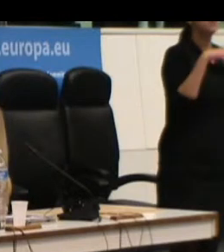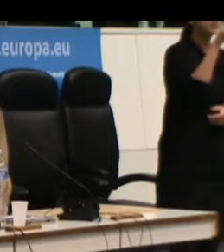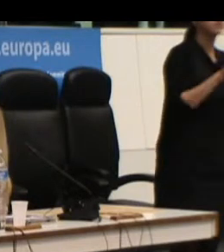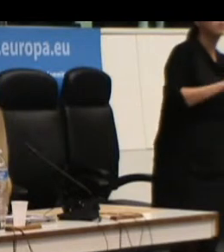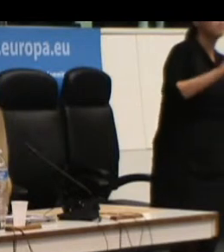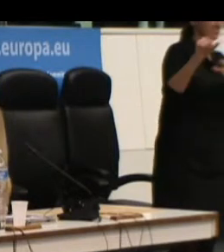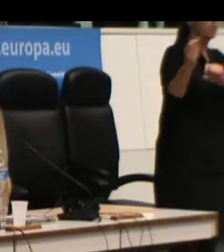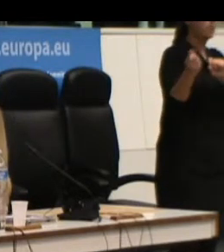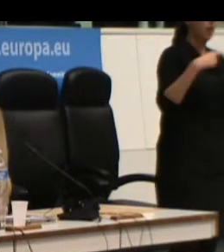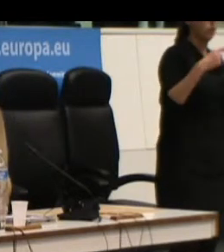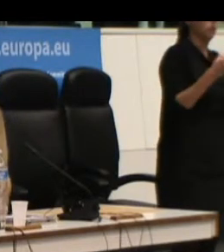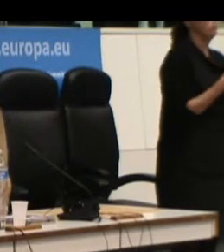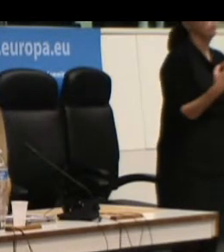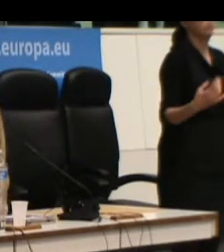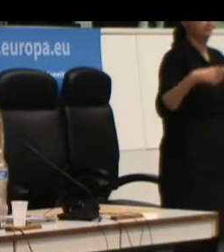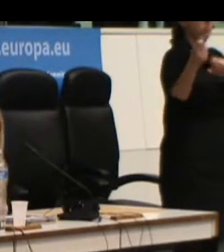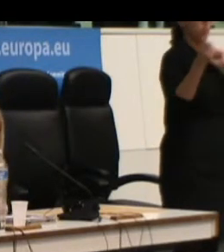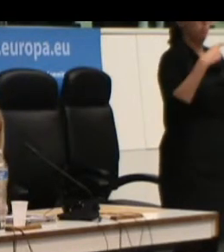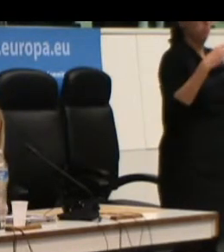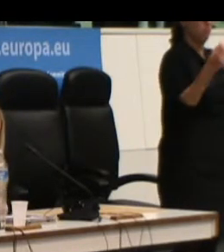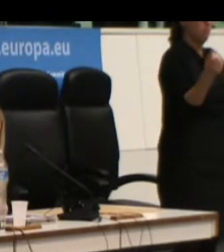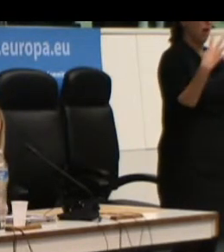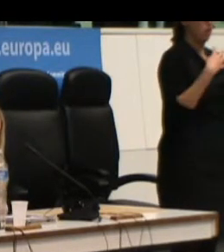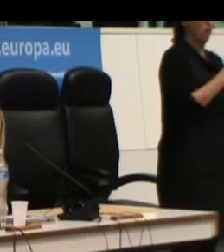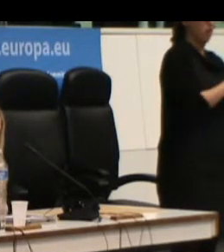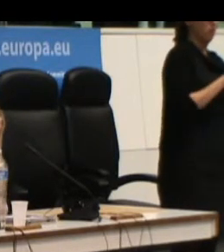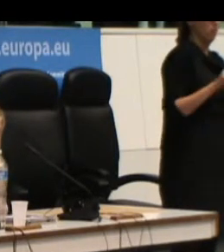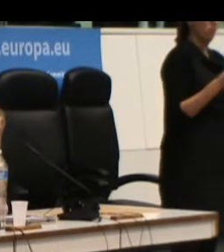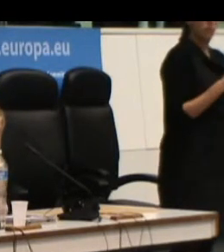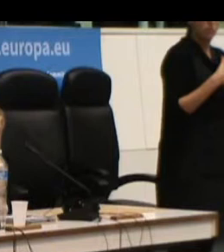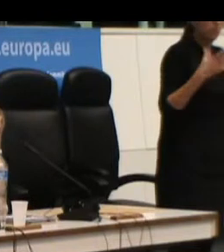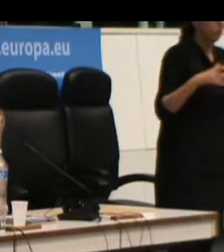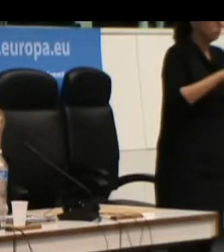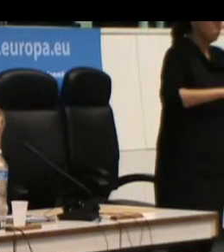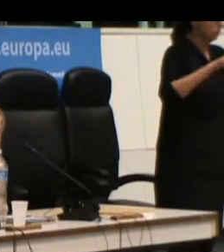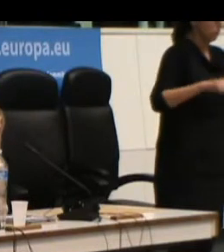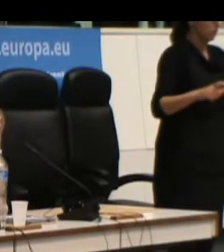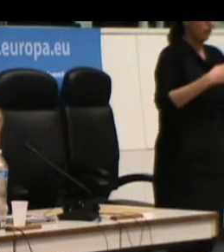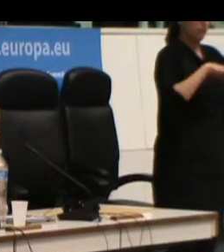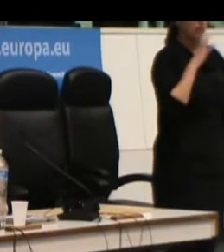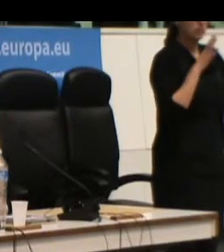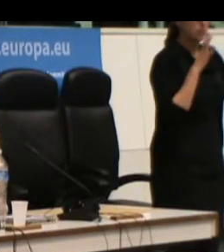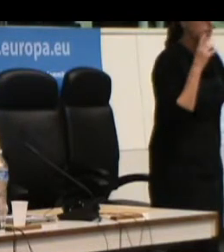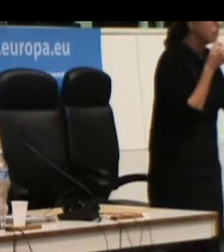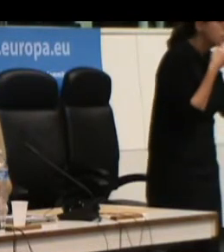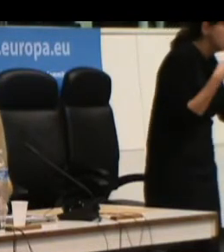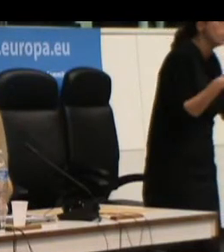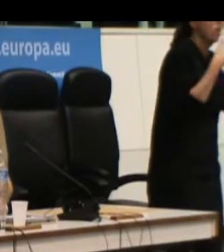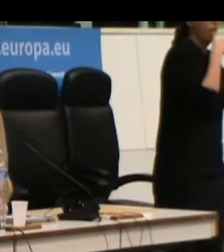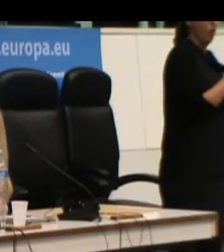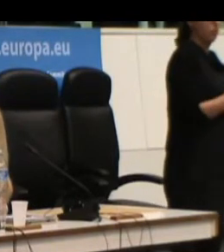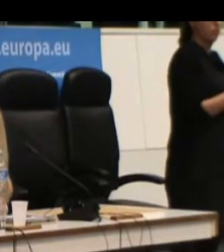have huge immigrant populations in London, and these people speak all sorts of different